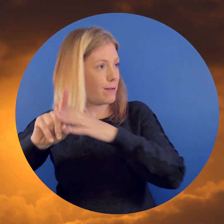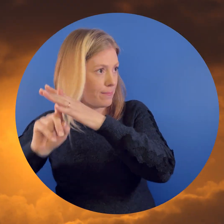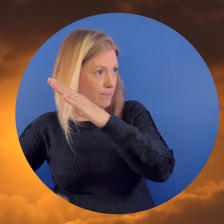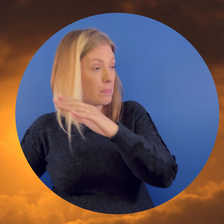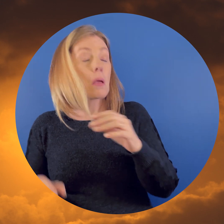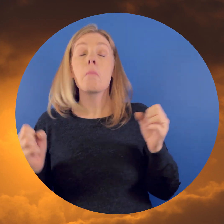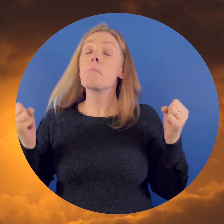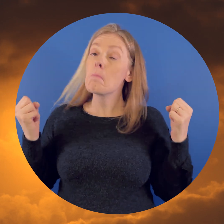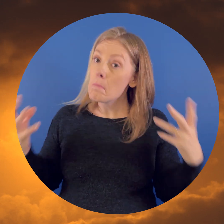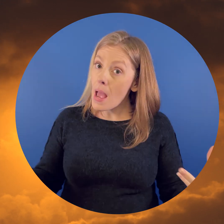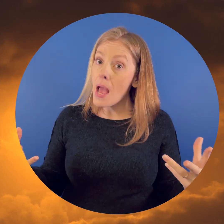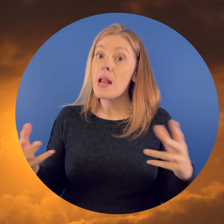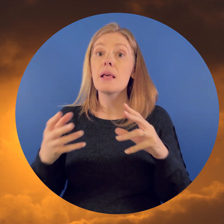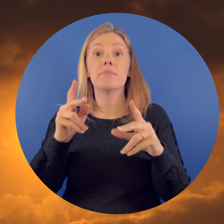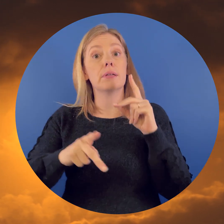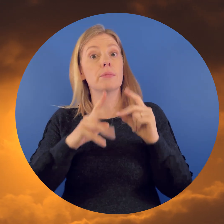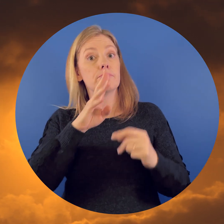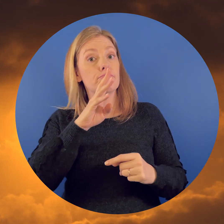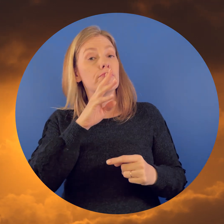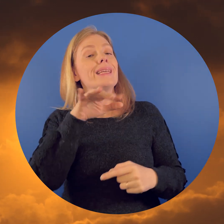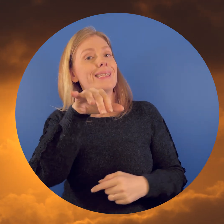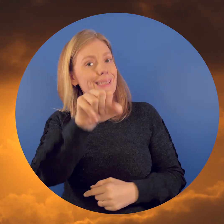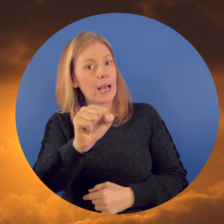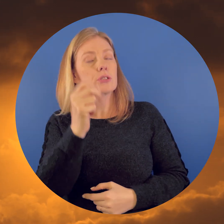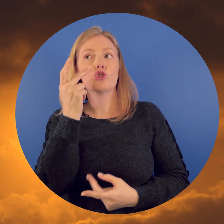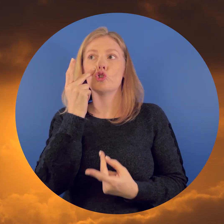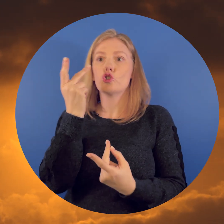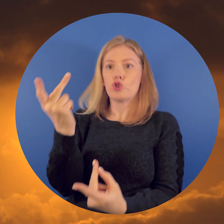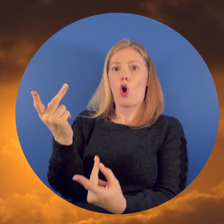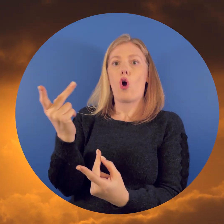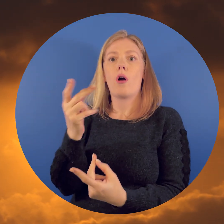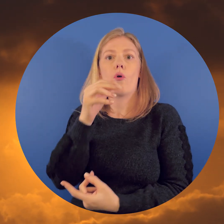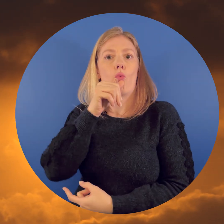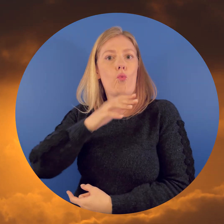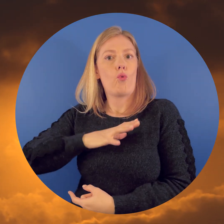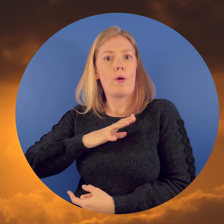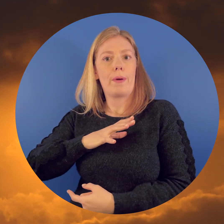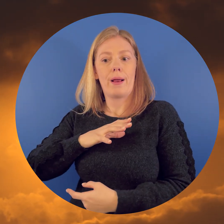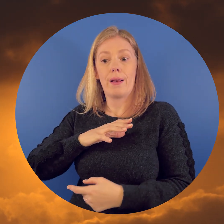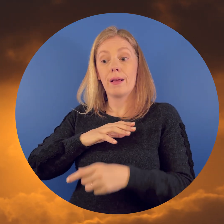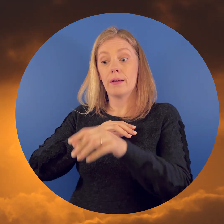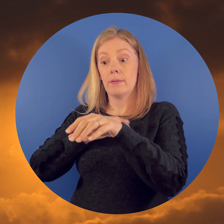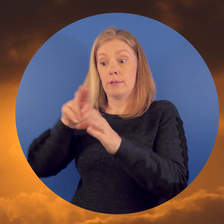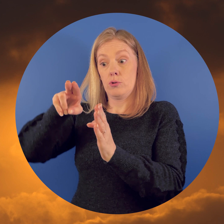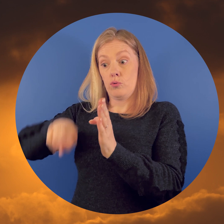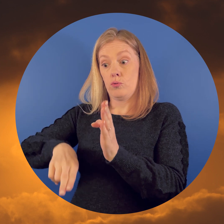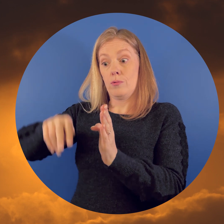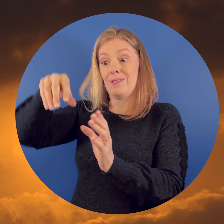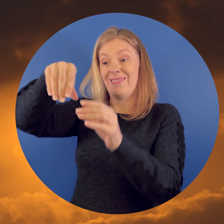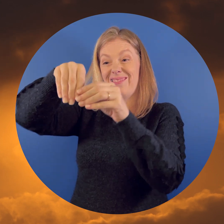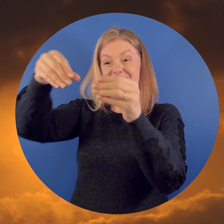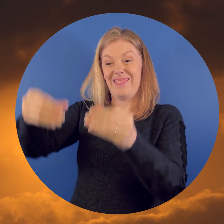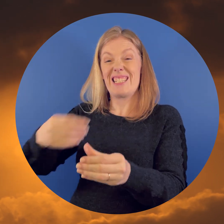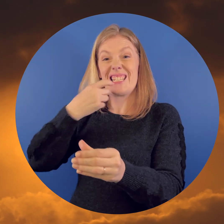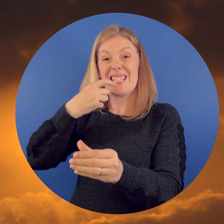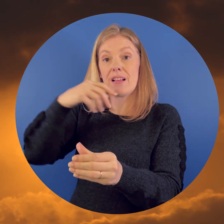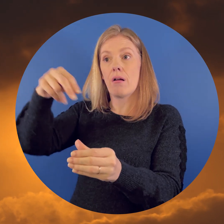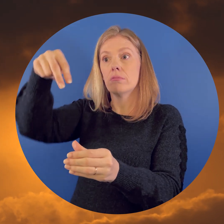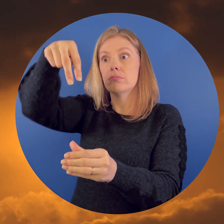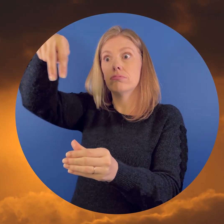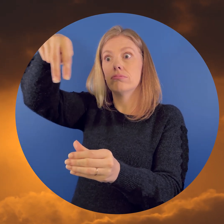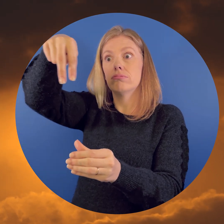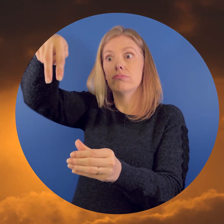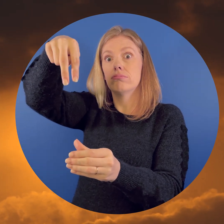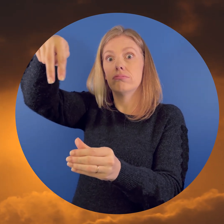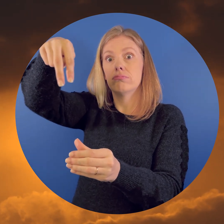woman floating above the tombstones. So widdershins means to go counterclockwise against the sun. So you must